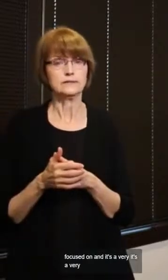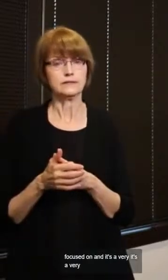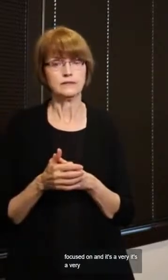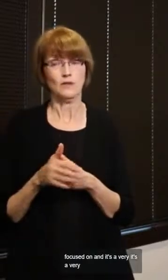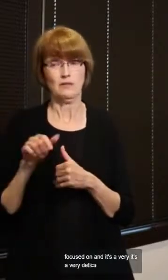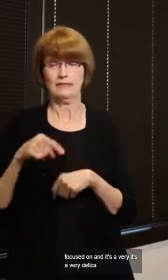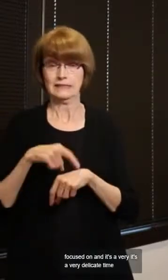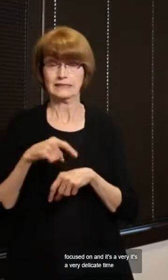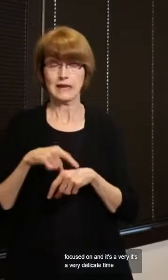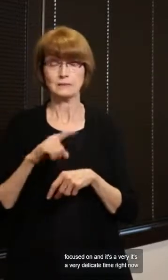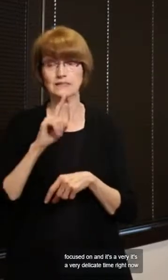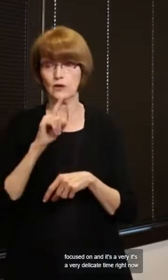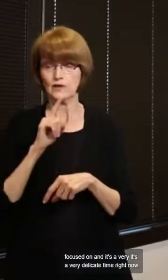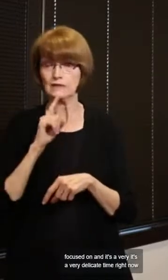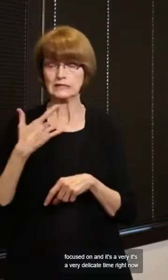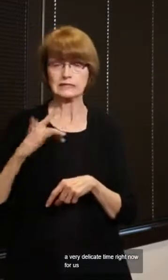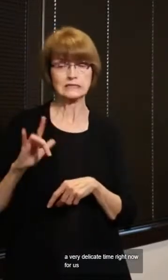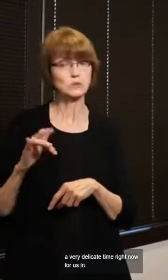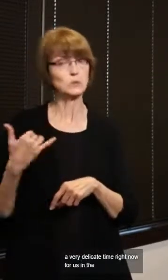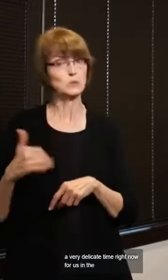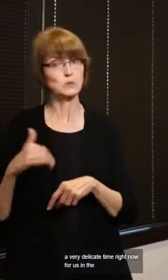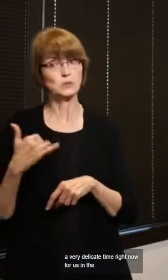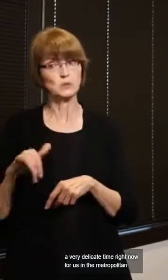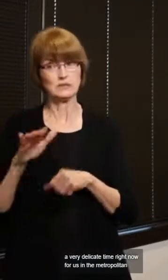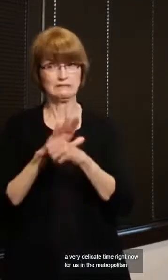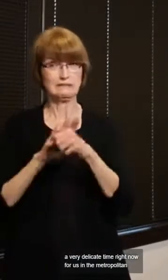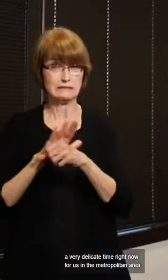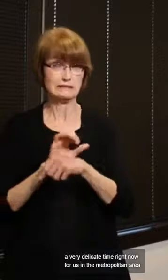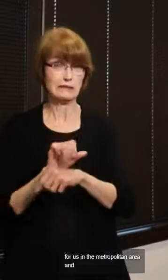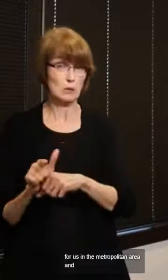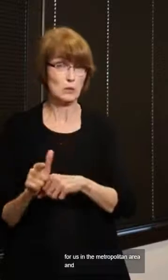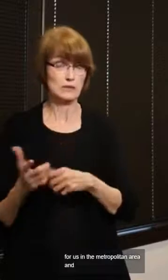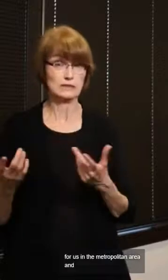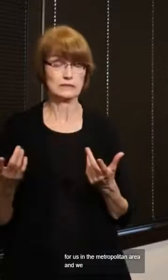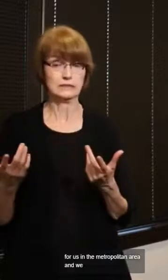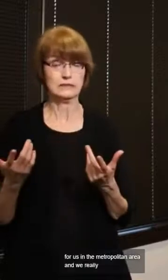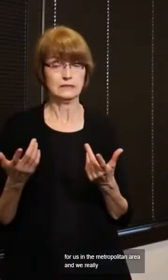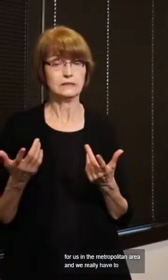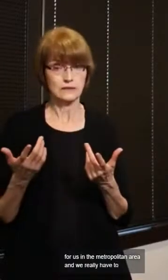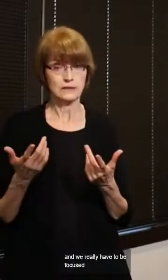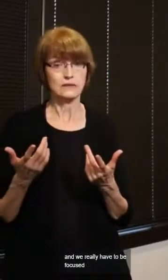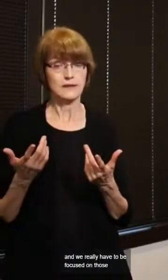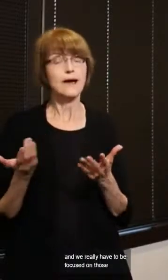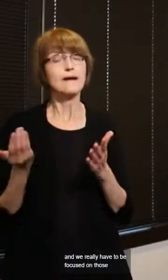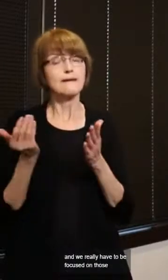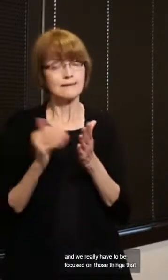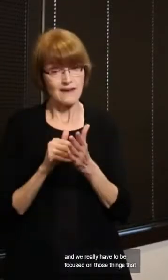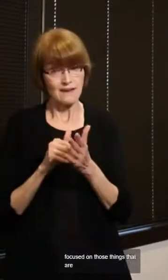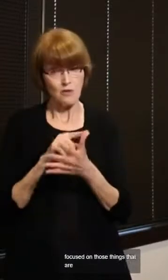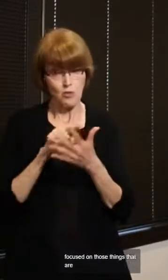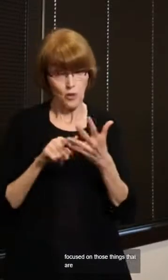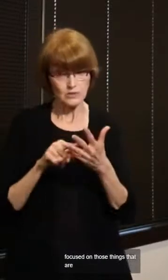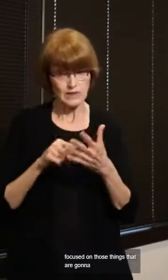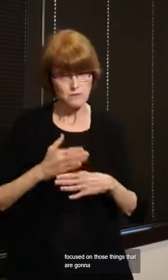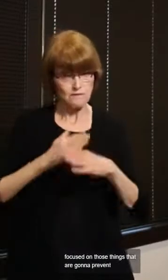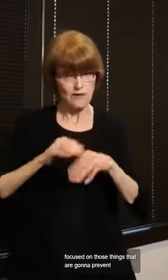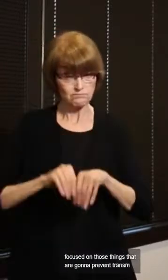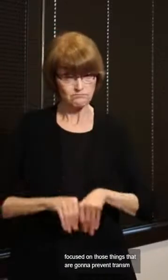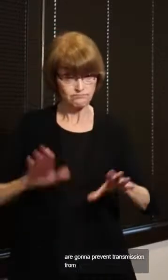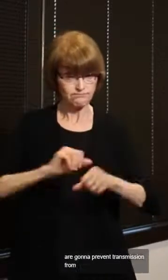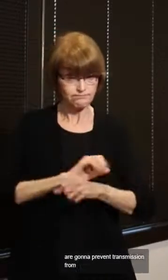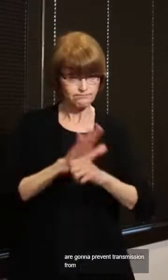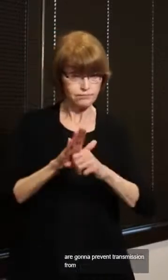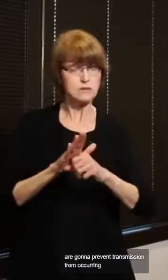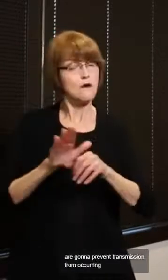delicate time right now for us in the metropolitan area. And we really have to be focused on those things that are going to prevent transmission from